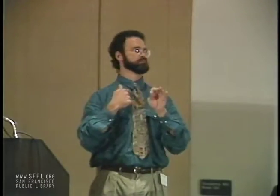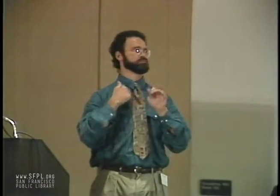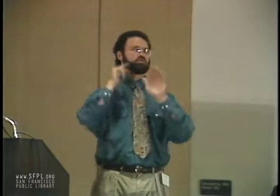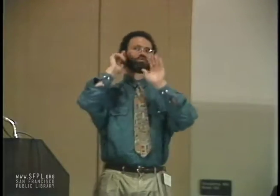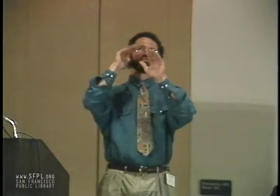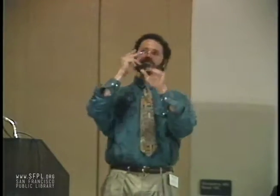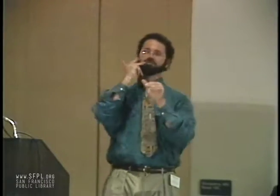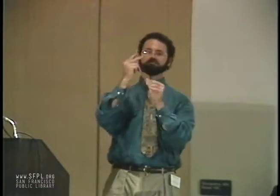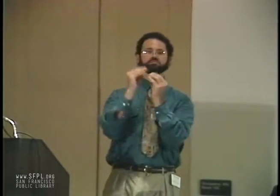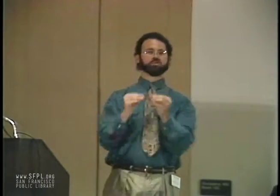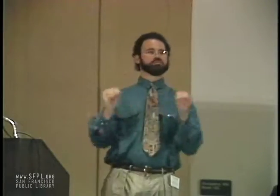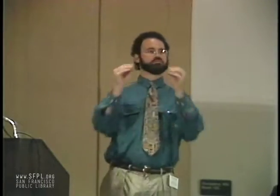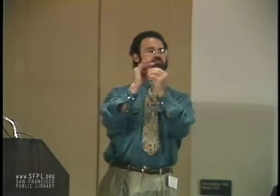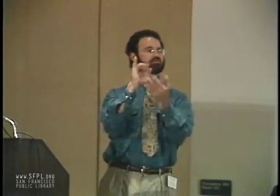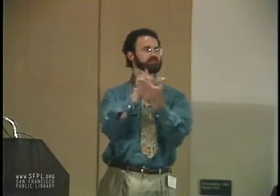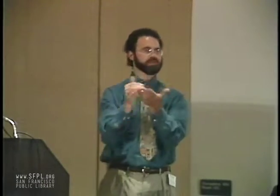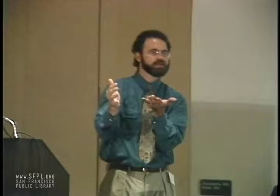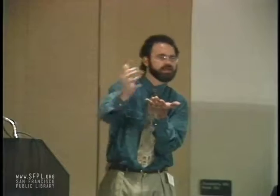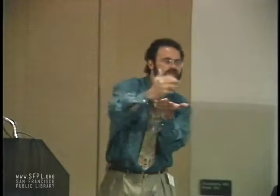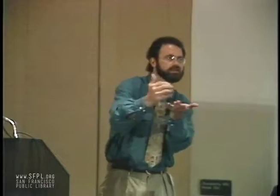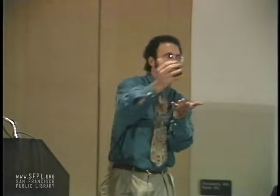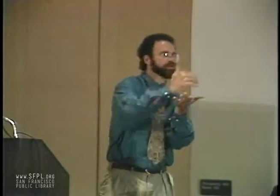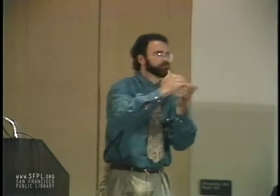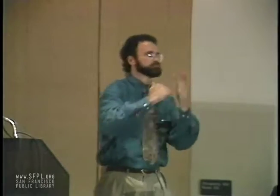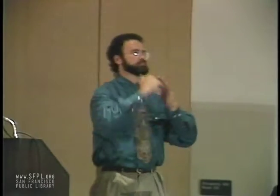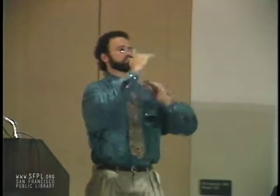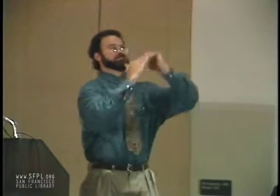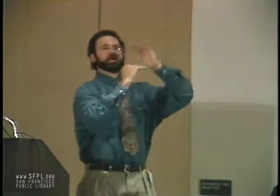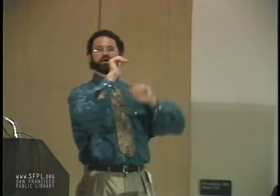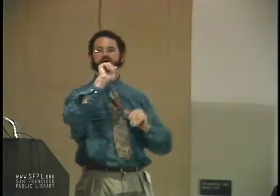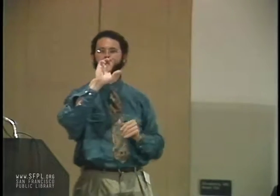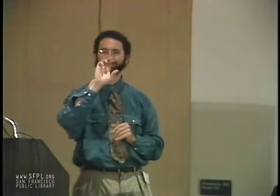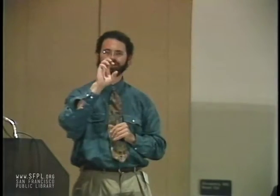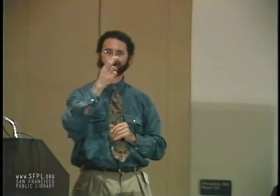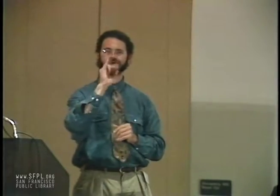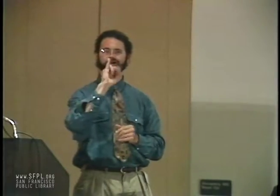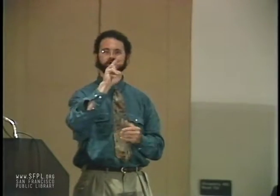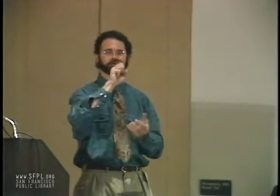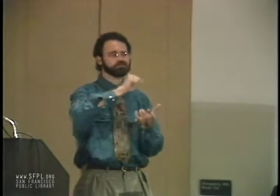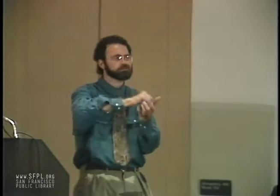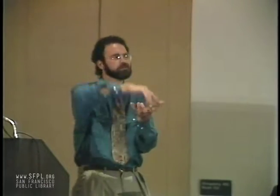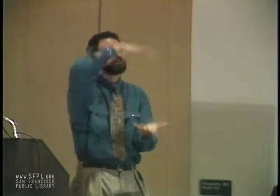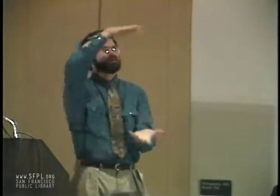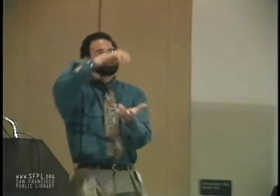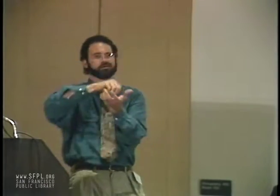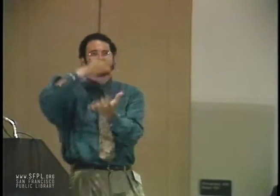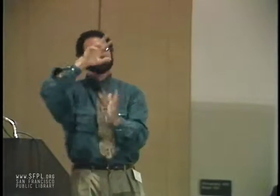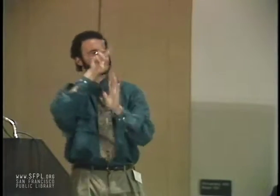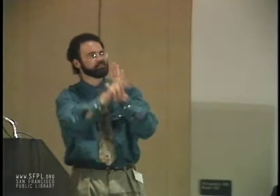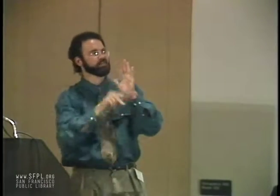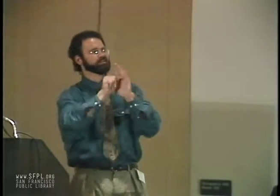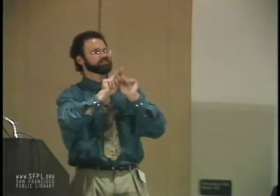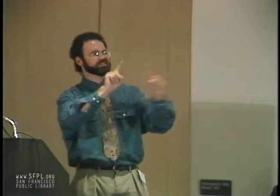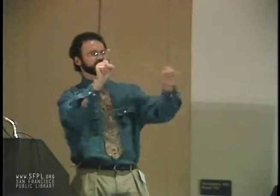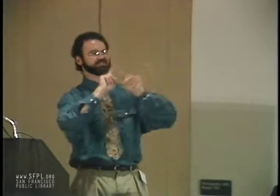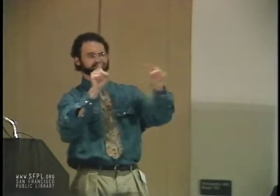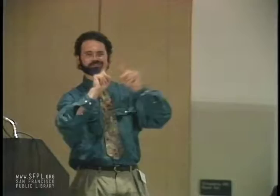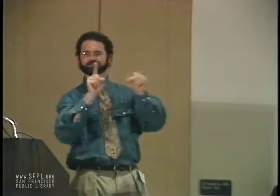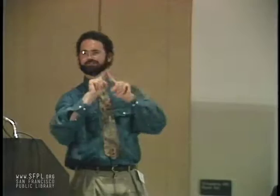community. And I'm hoping that we can see more and more of a collection being built up and